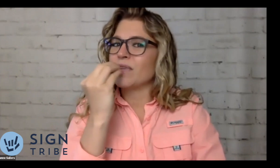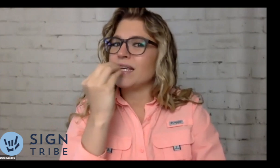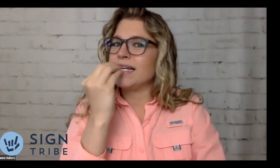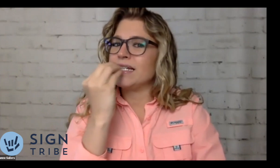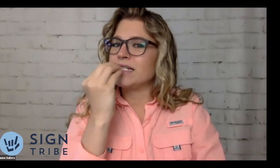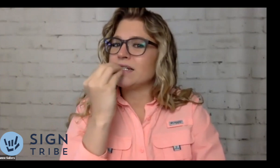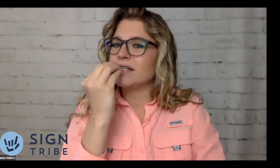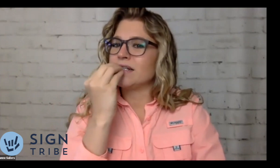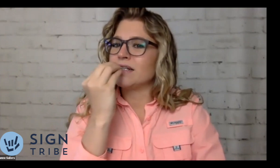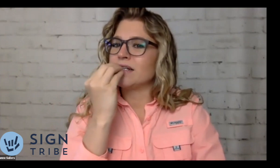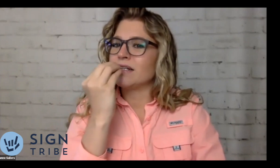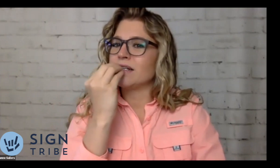Eat,